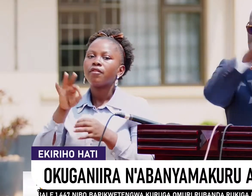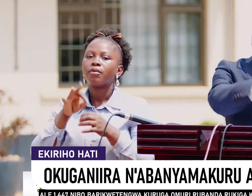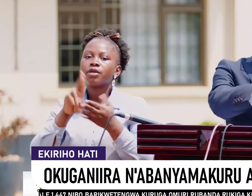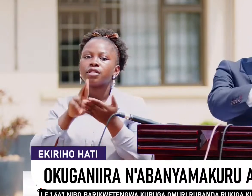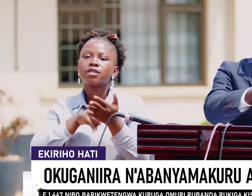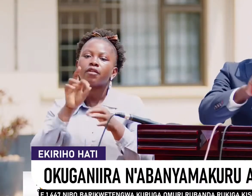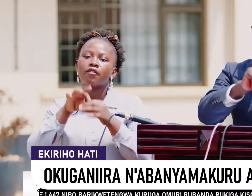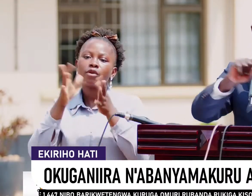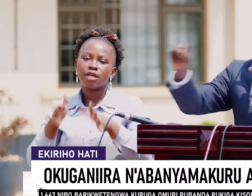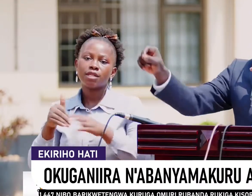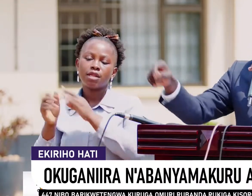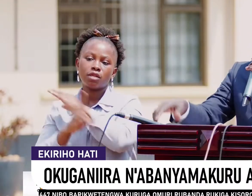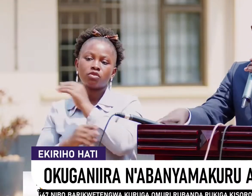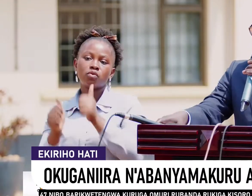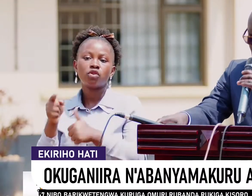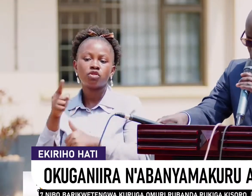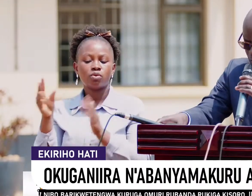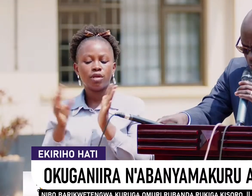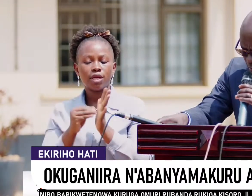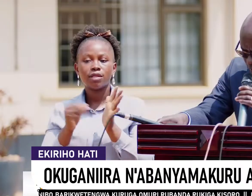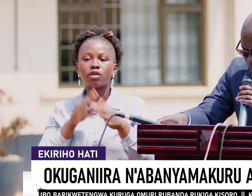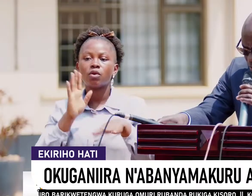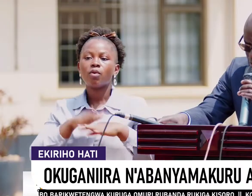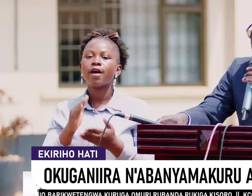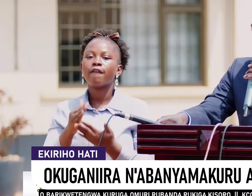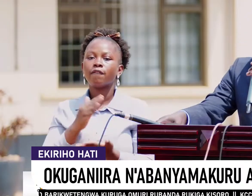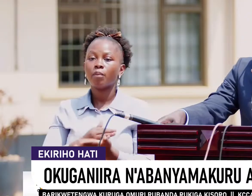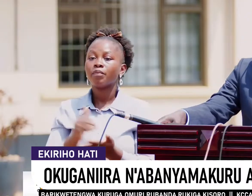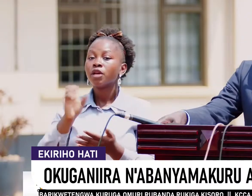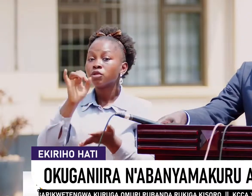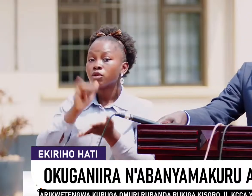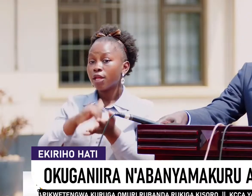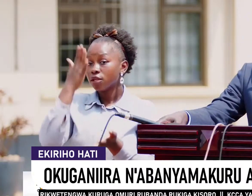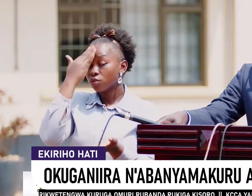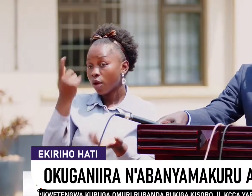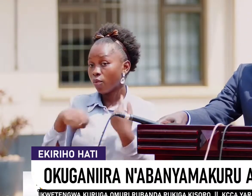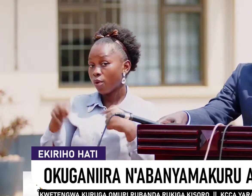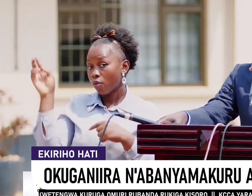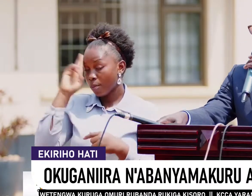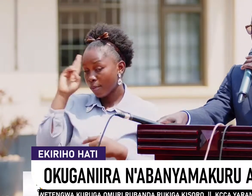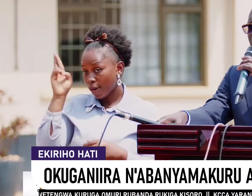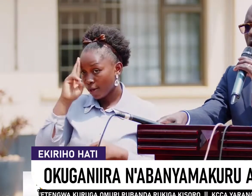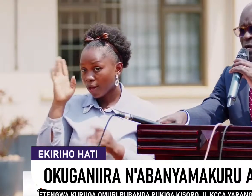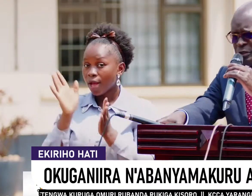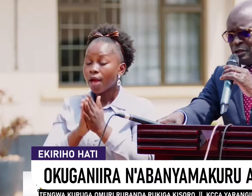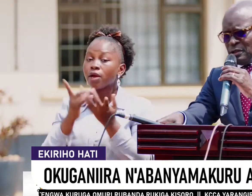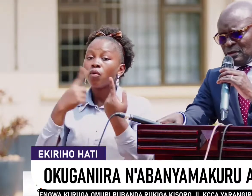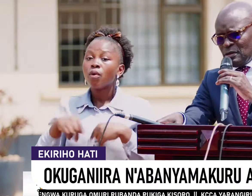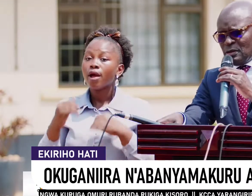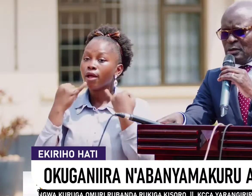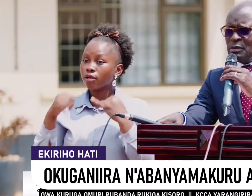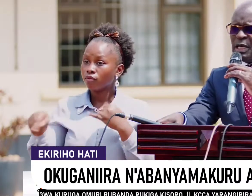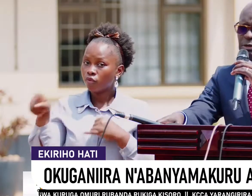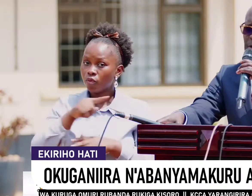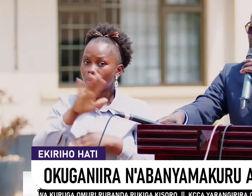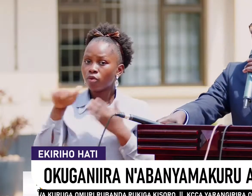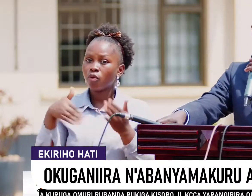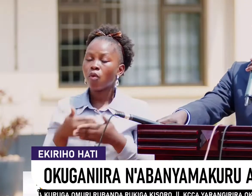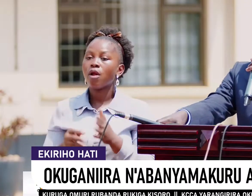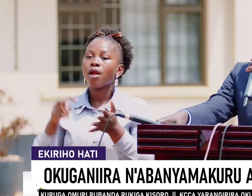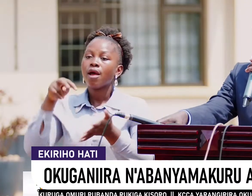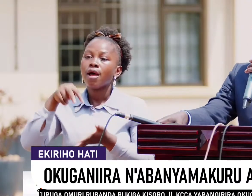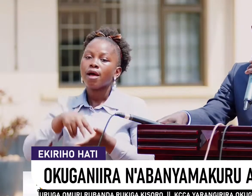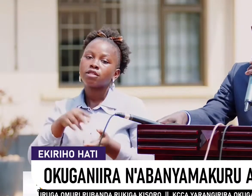the districts which you have indicated on the form. So that's why we are reminding and we are urging all